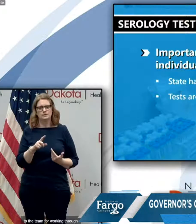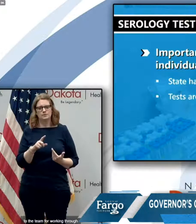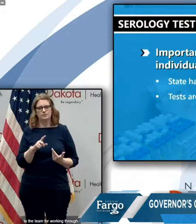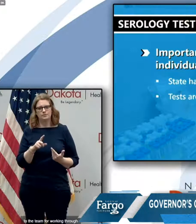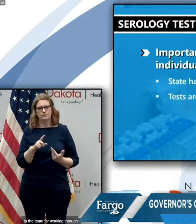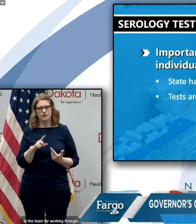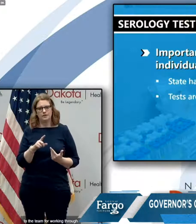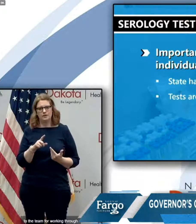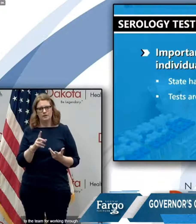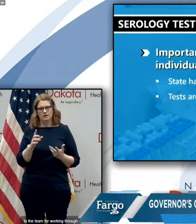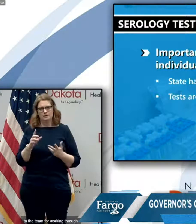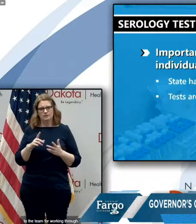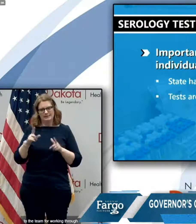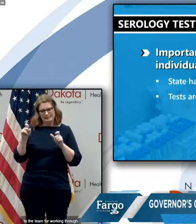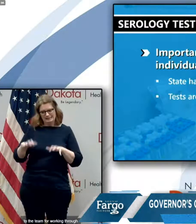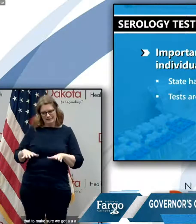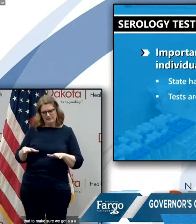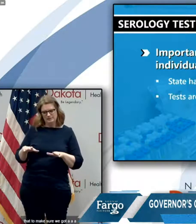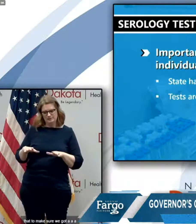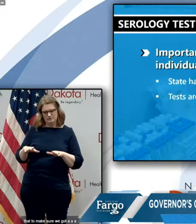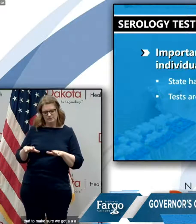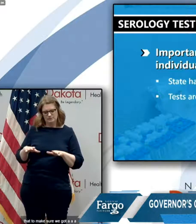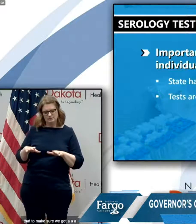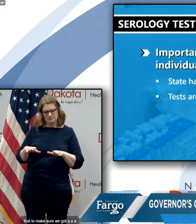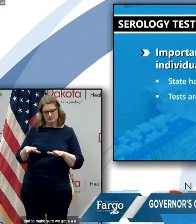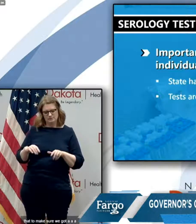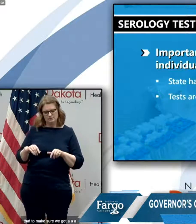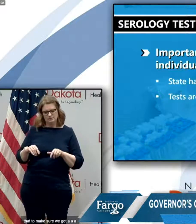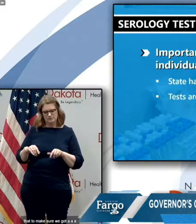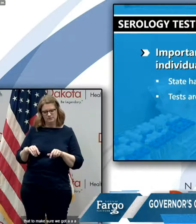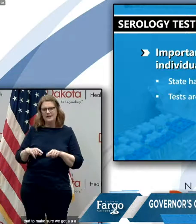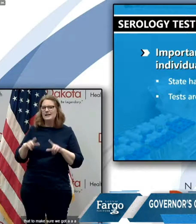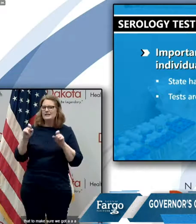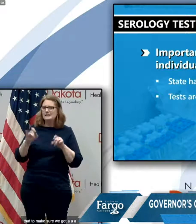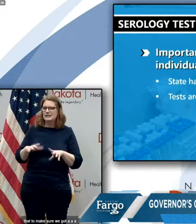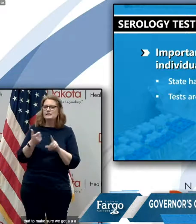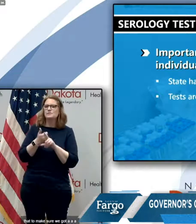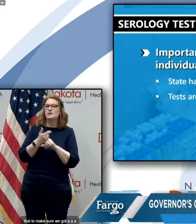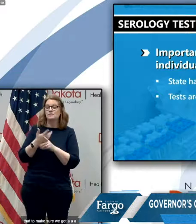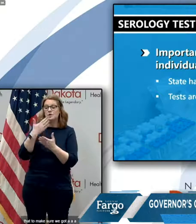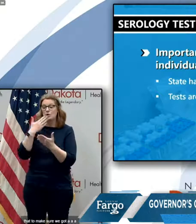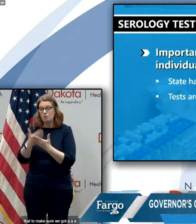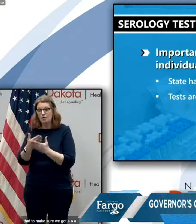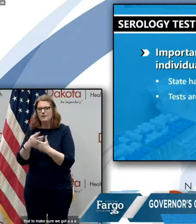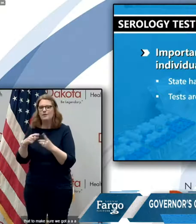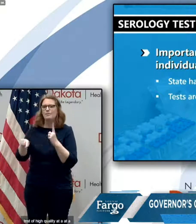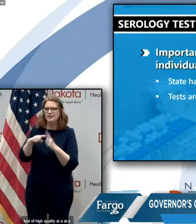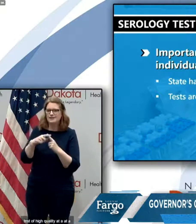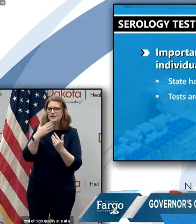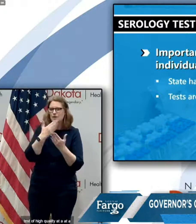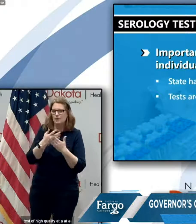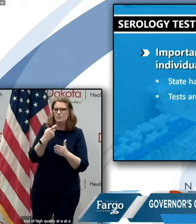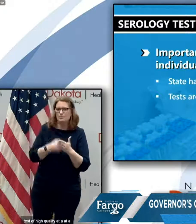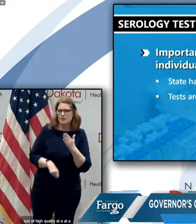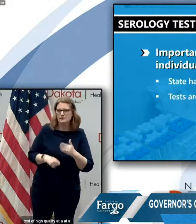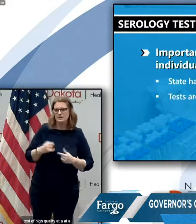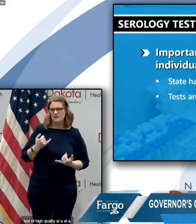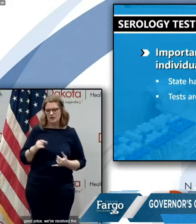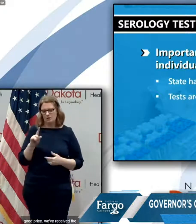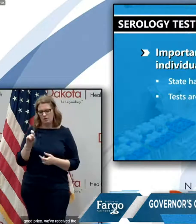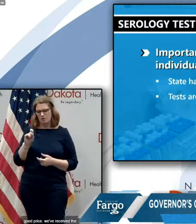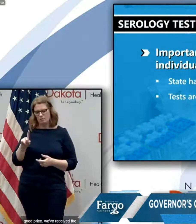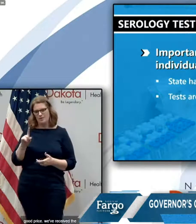tests that are of high quality at a good price. The state's received 101,000 of those